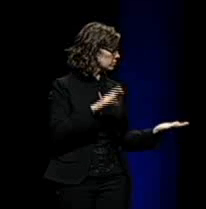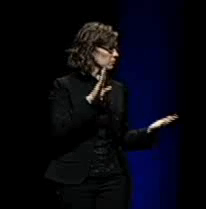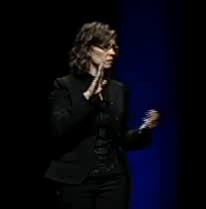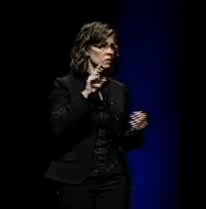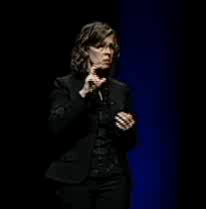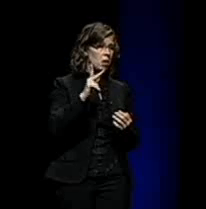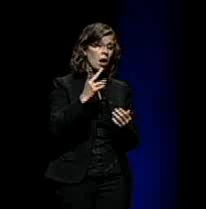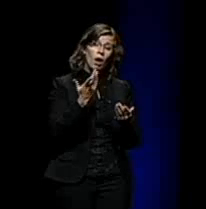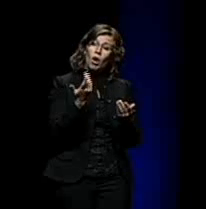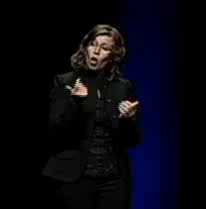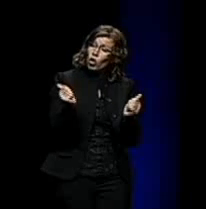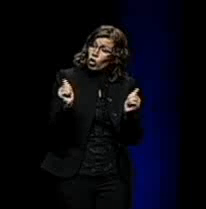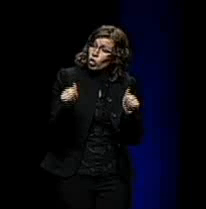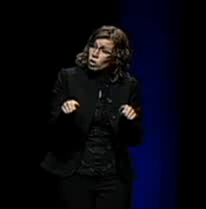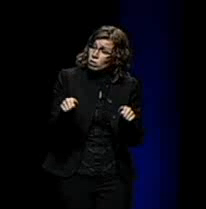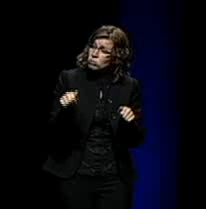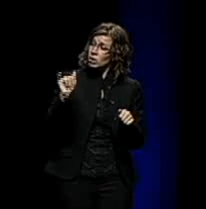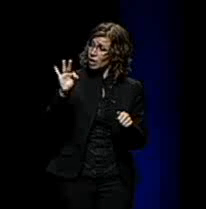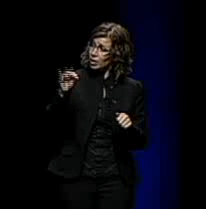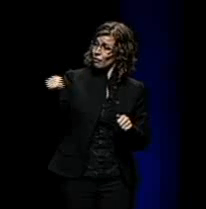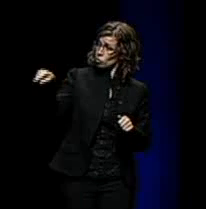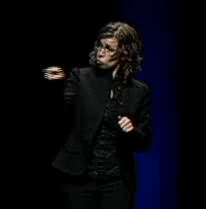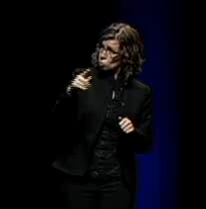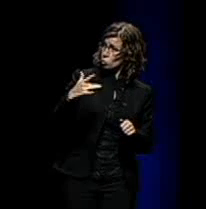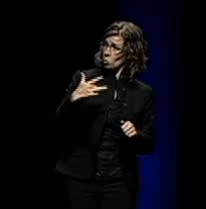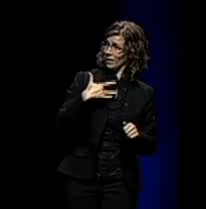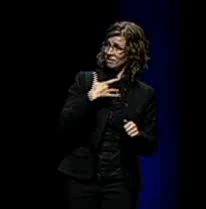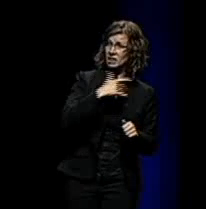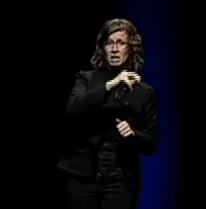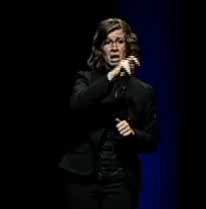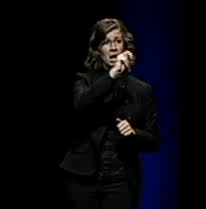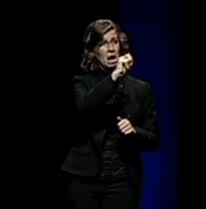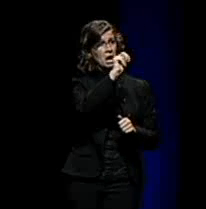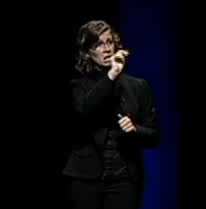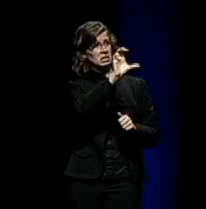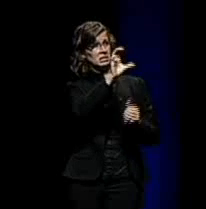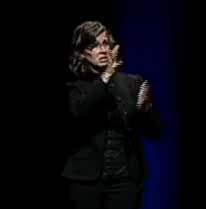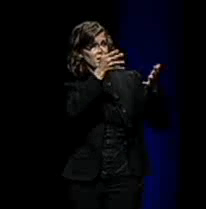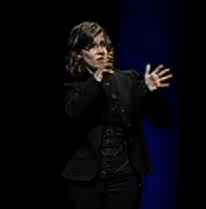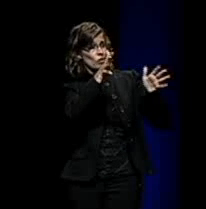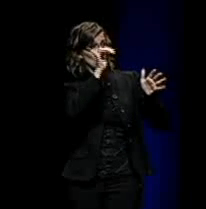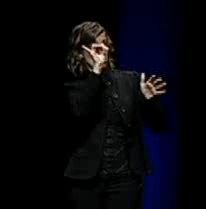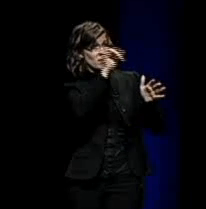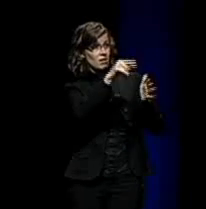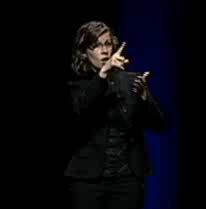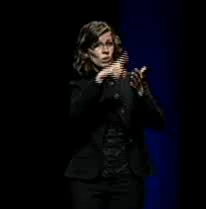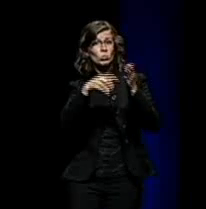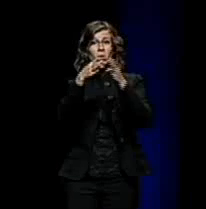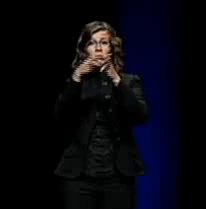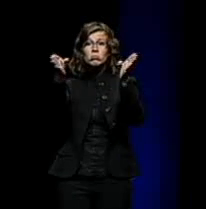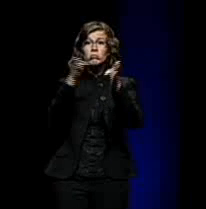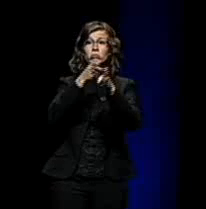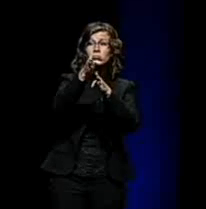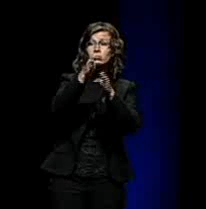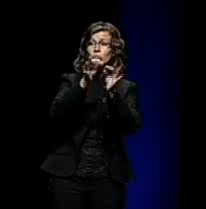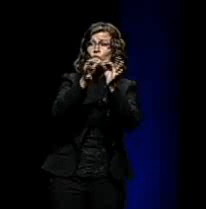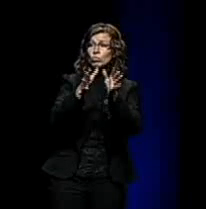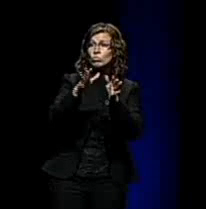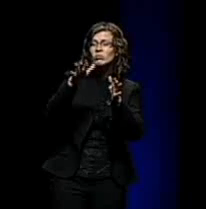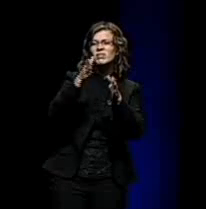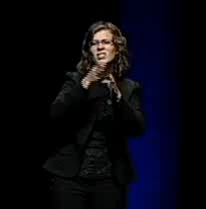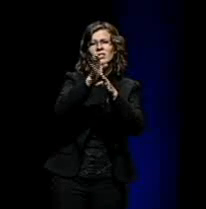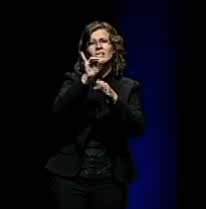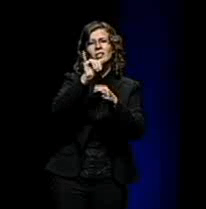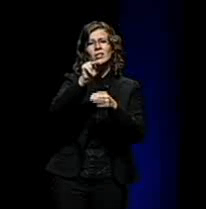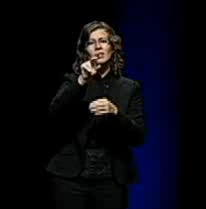felt that that was communicating what you thought the industry wanted and needed to be able to